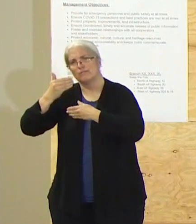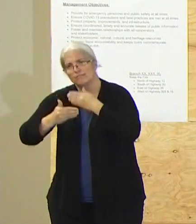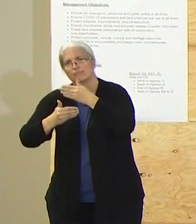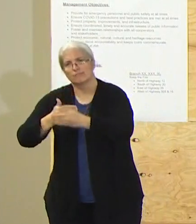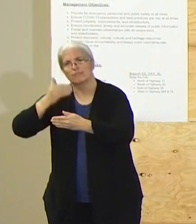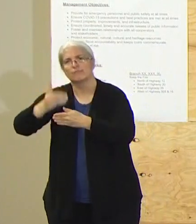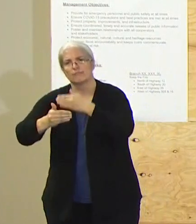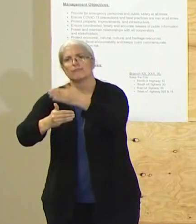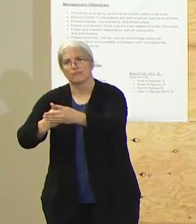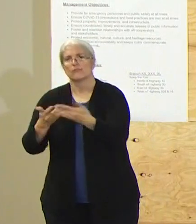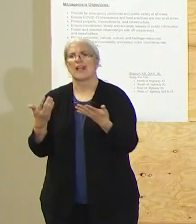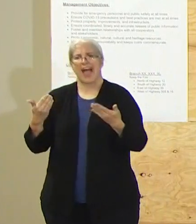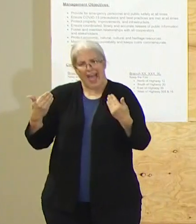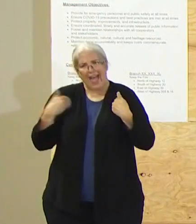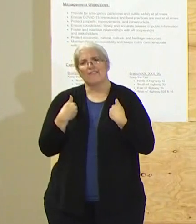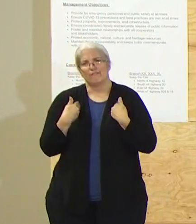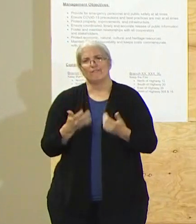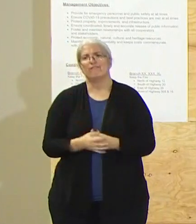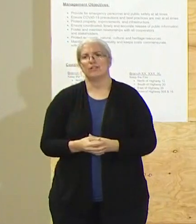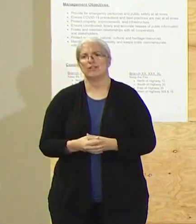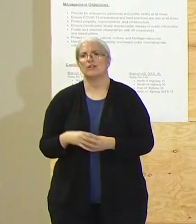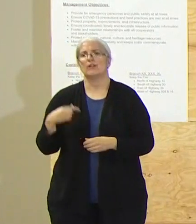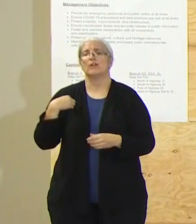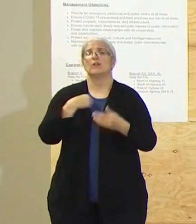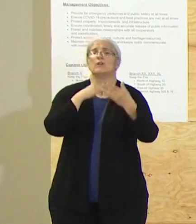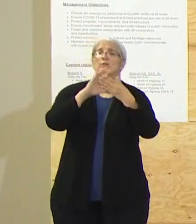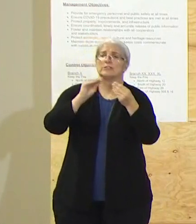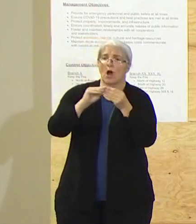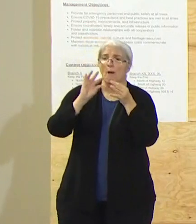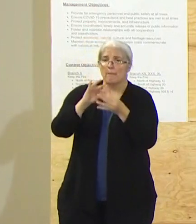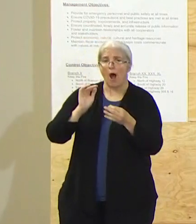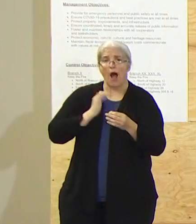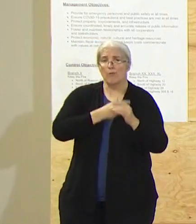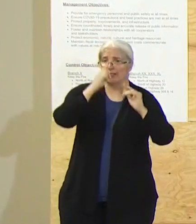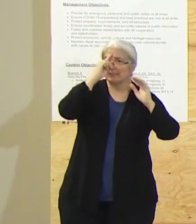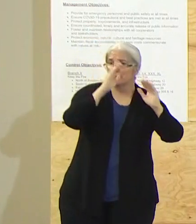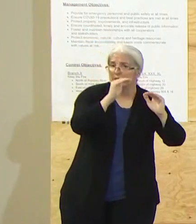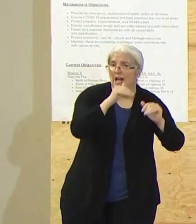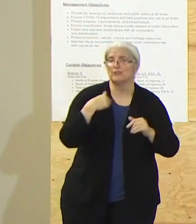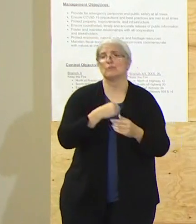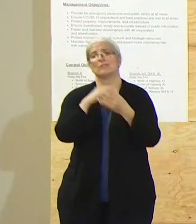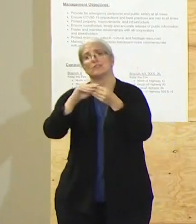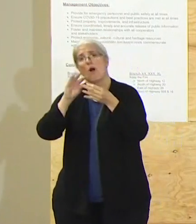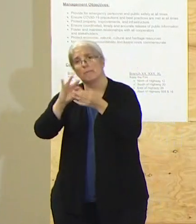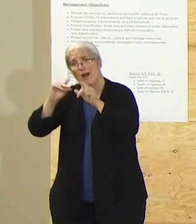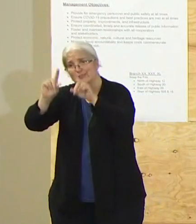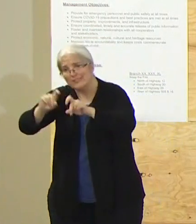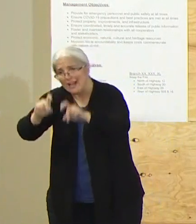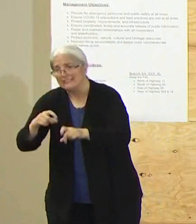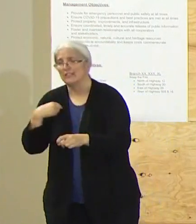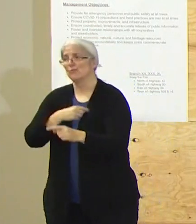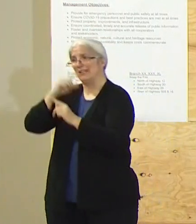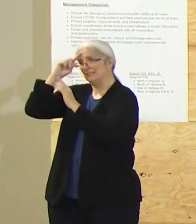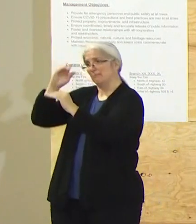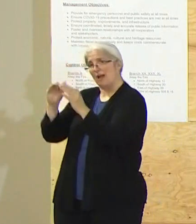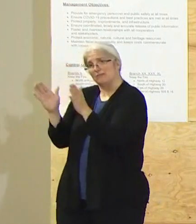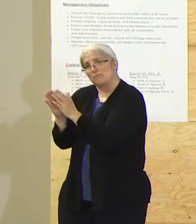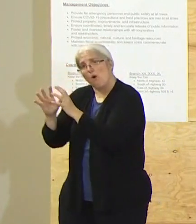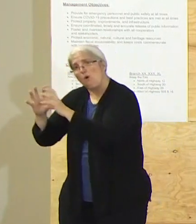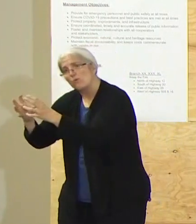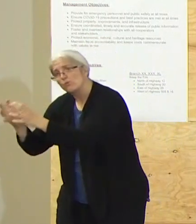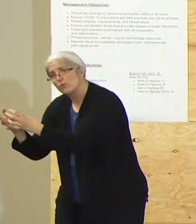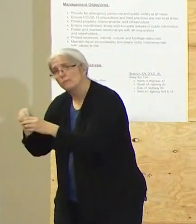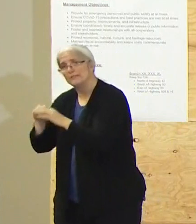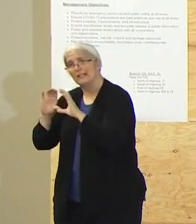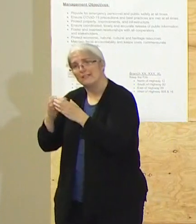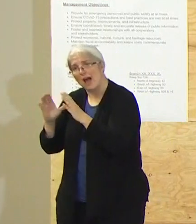talked about our expectations on testing and cohorting staff, as well as cohorting our students, expectations on mask